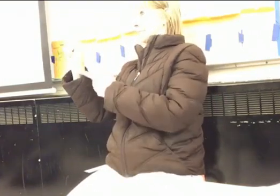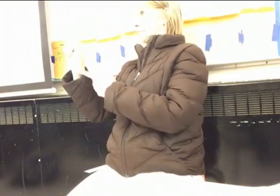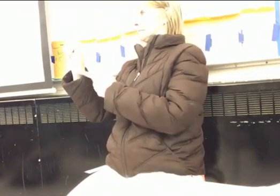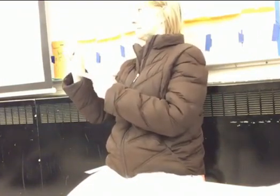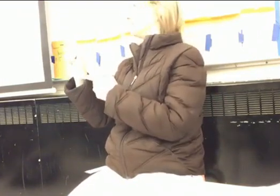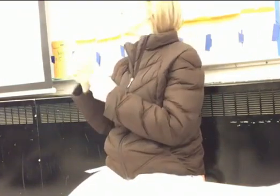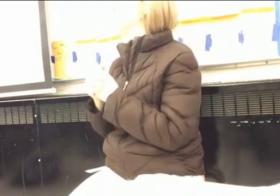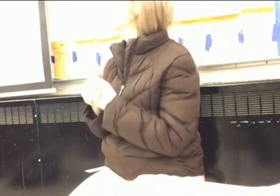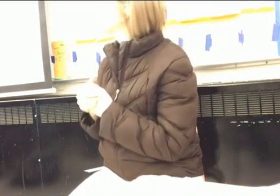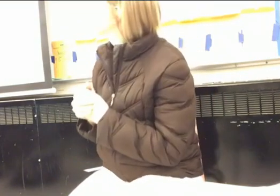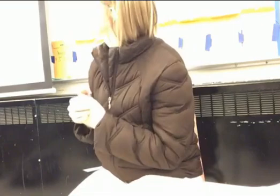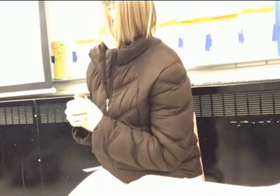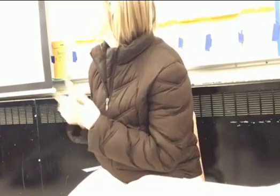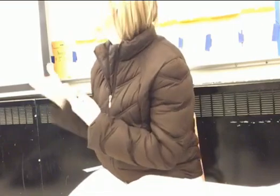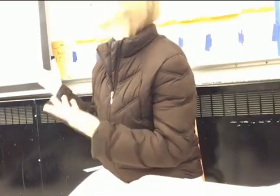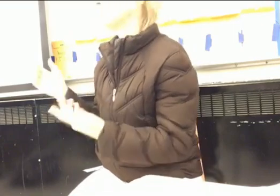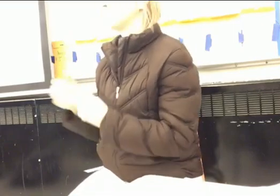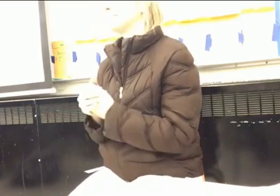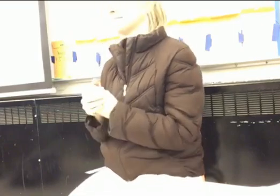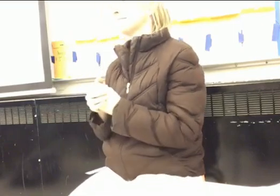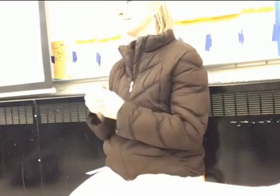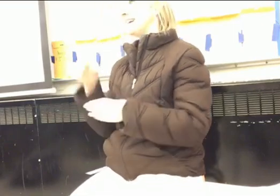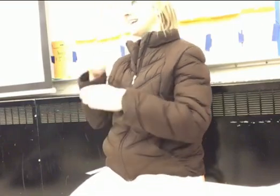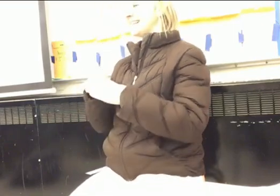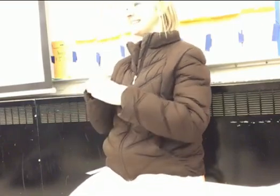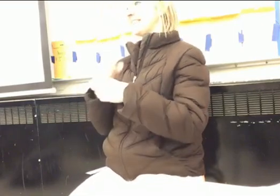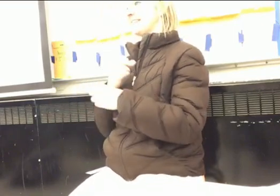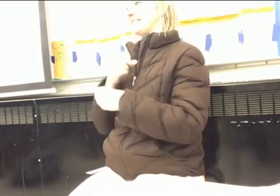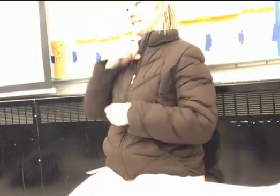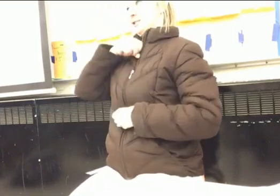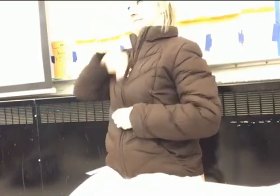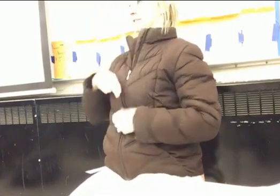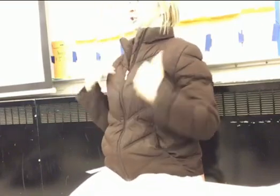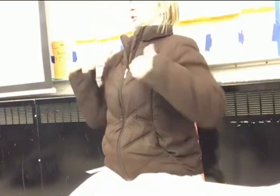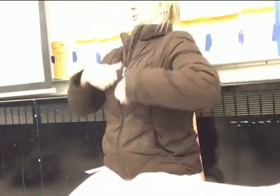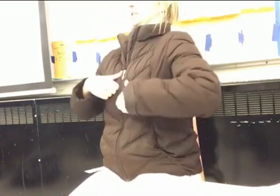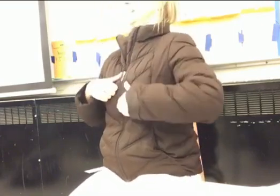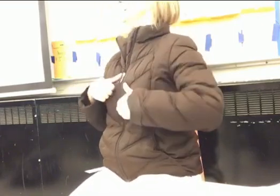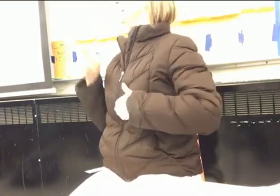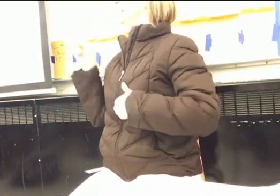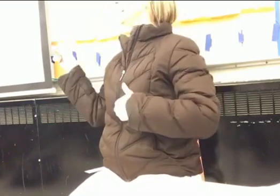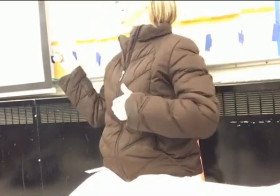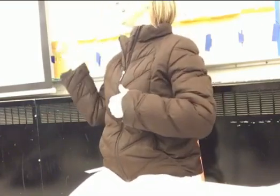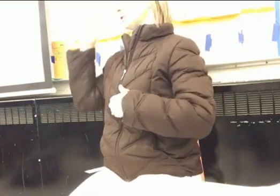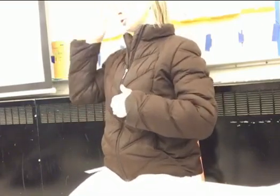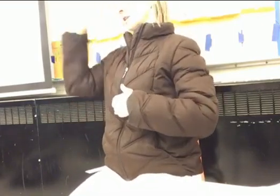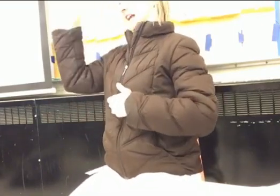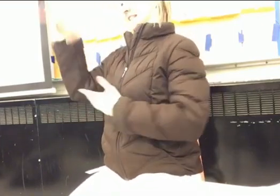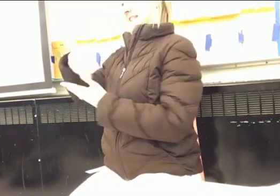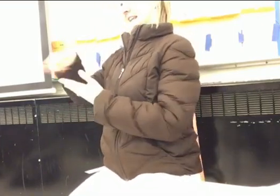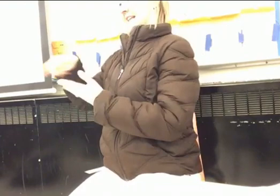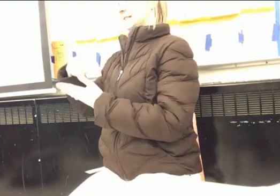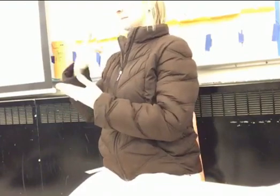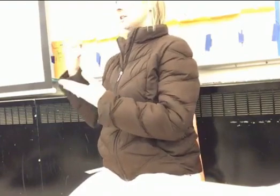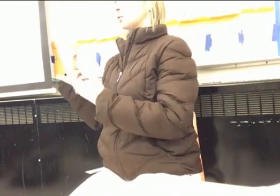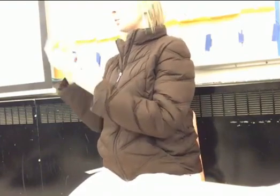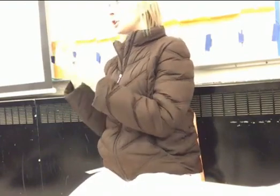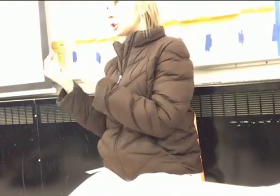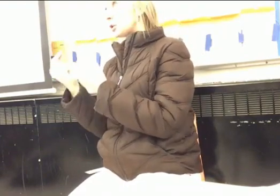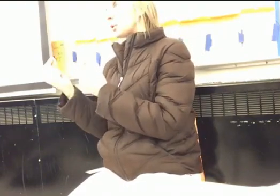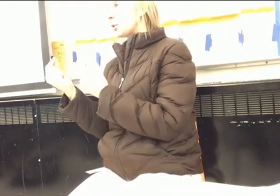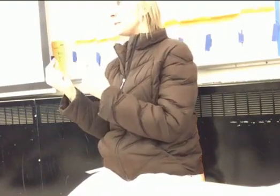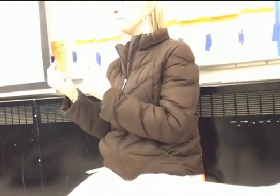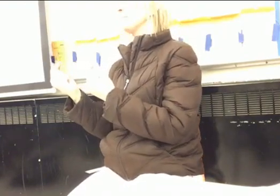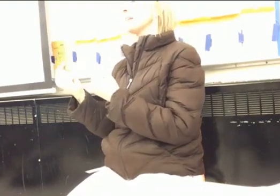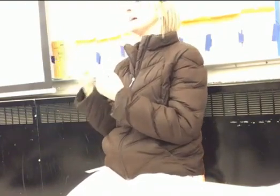okay, he's going to be in the Sioux. He is going to begin this dance and creates it because this is what it does. If you will highlight,